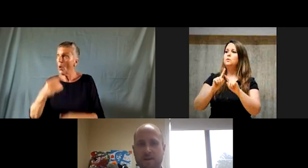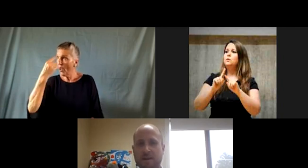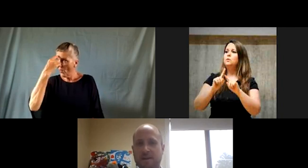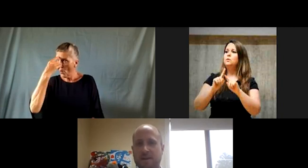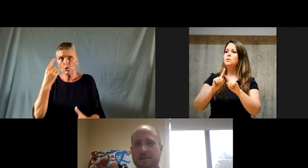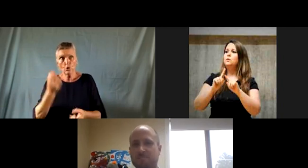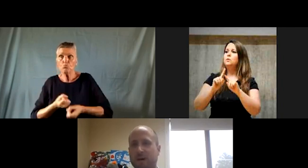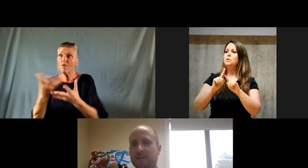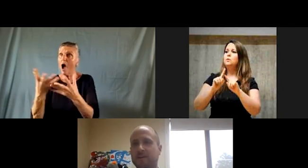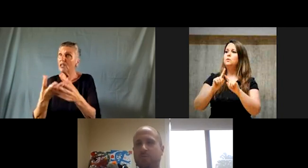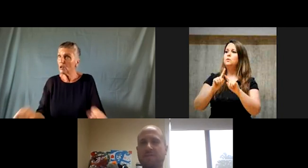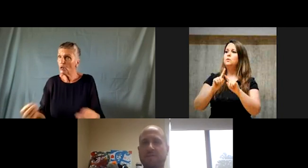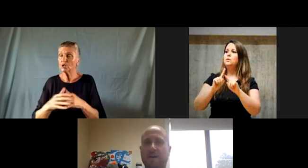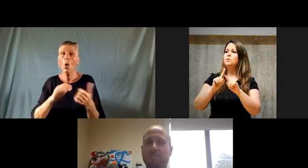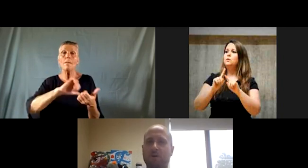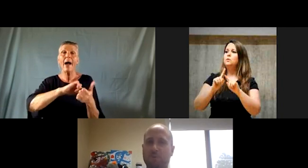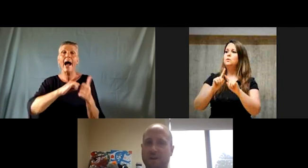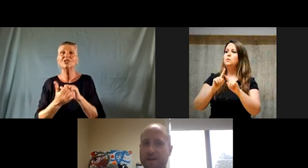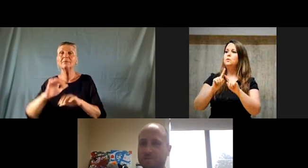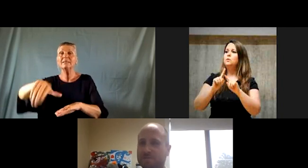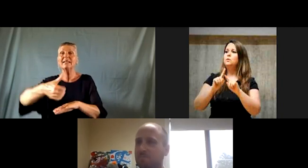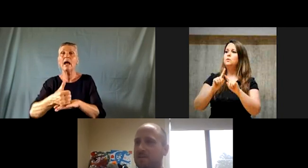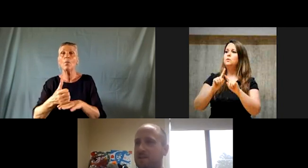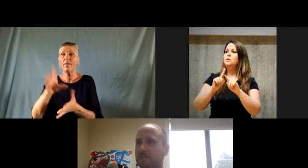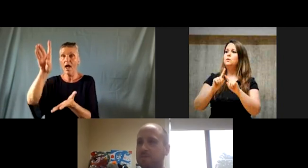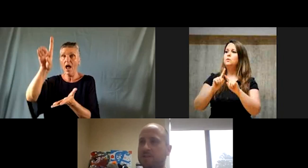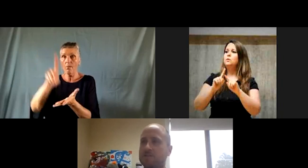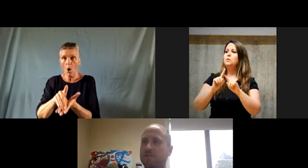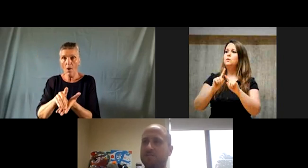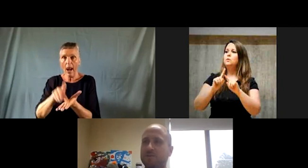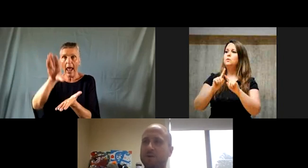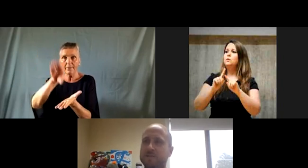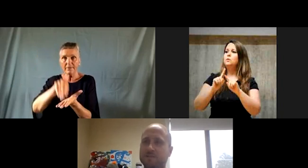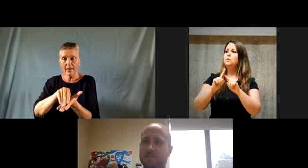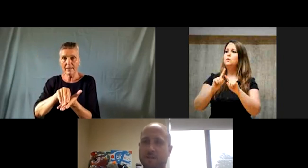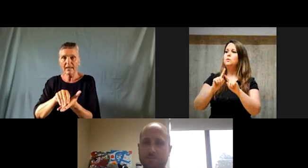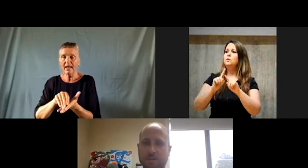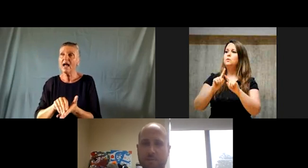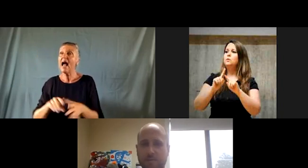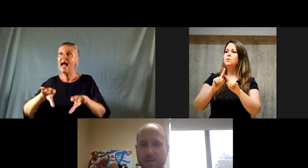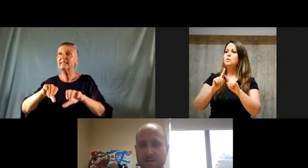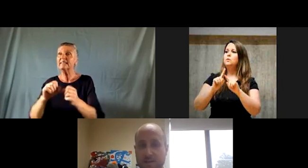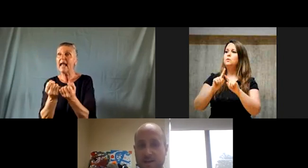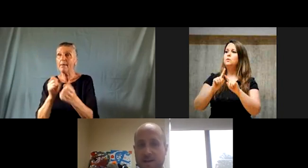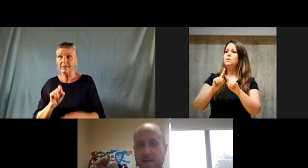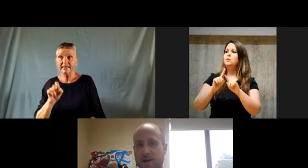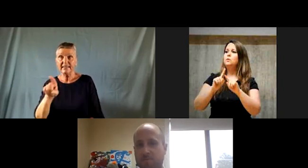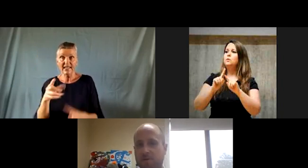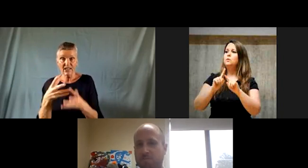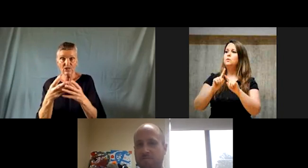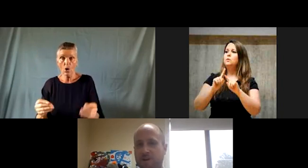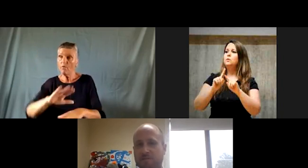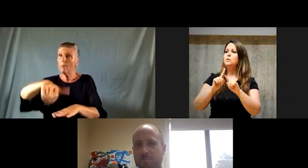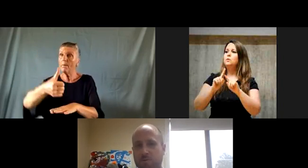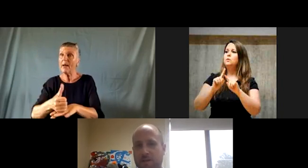problem and have partnered with mobile app developer Snap, Send, Solve, who are based in Richmond, Melbourne,